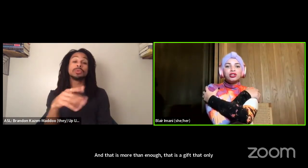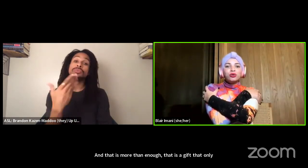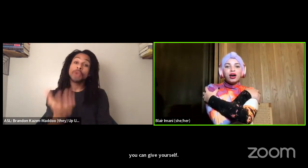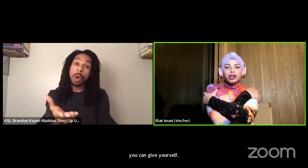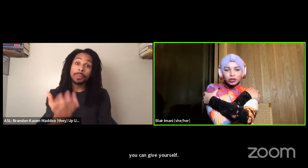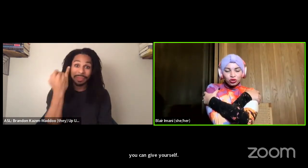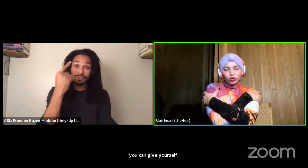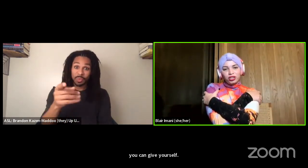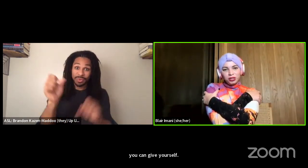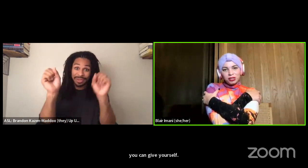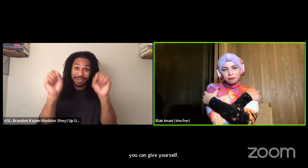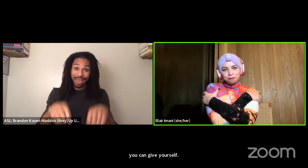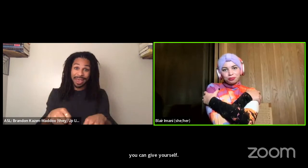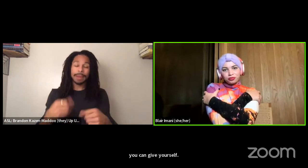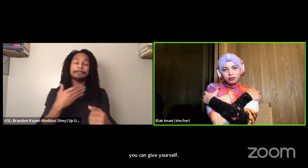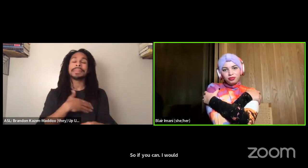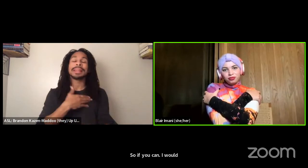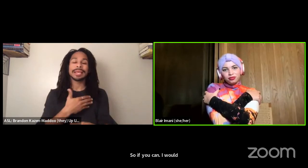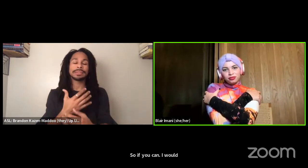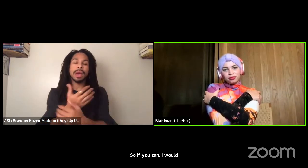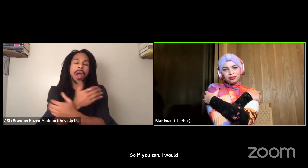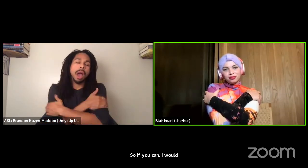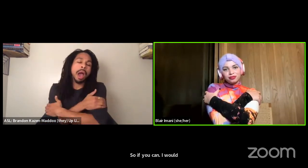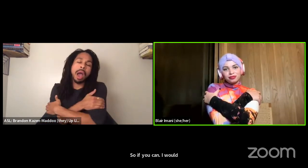for you all to hug your shoulders.